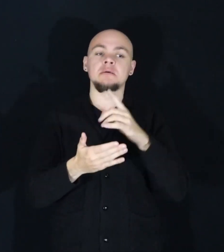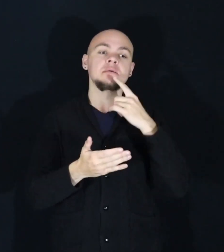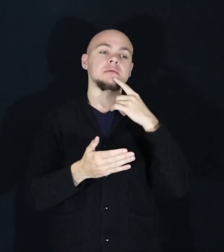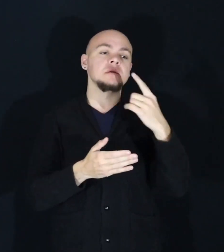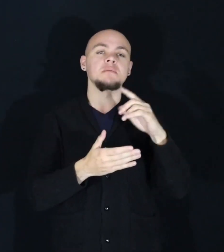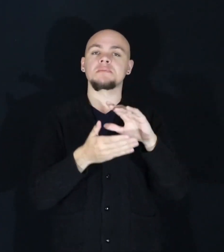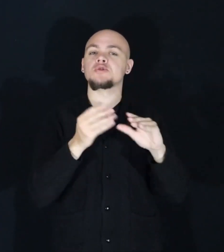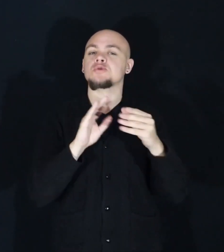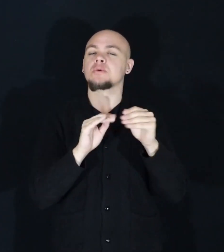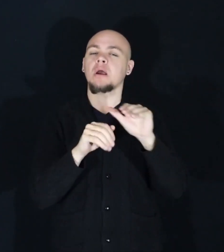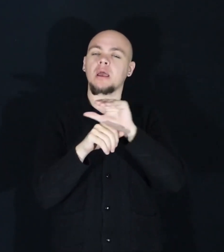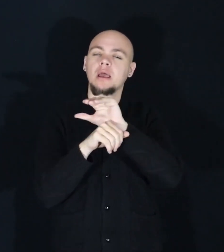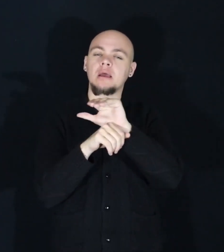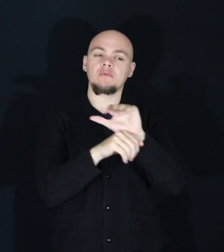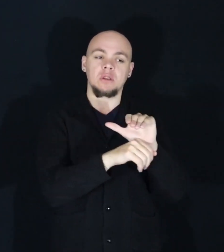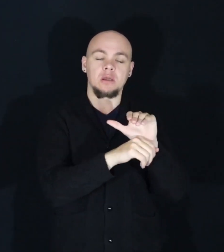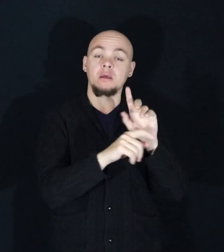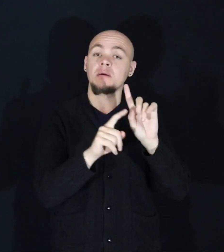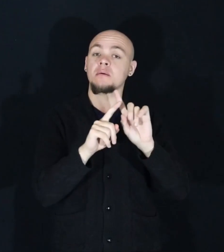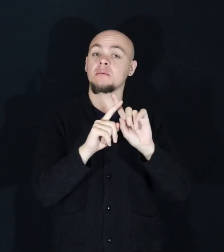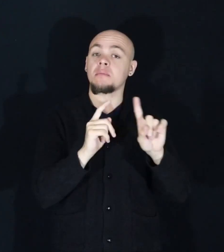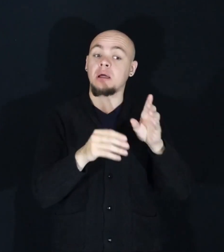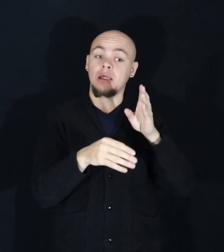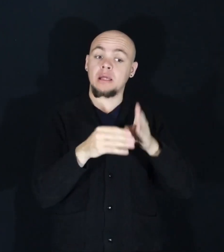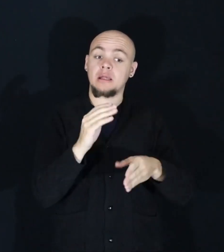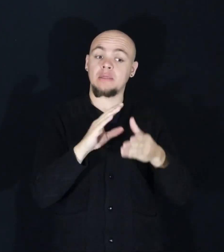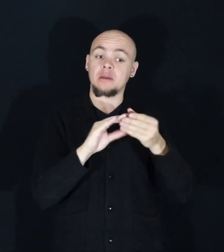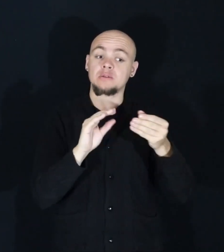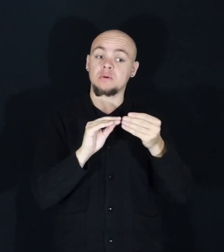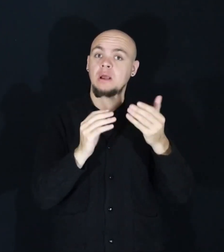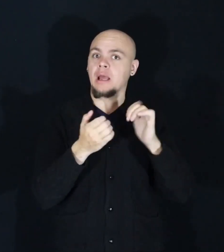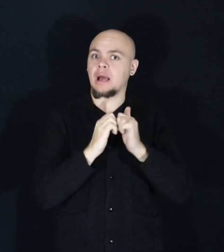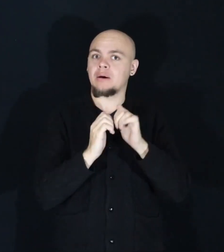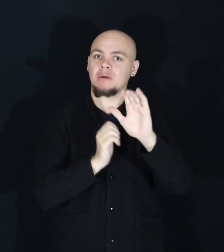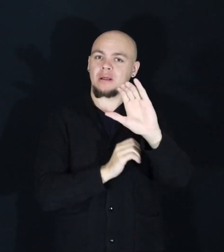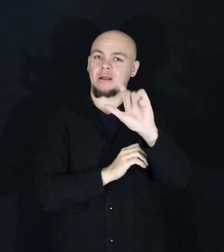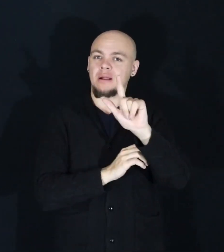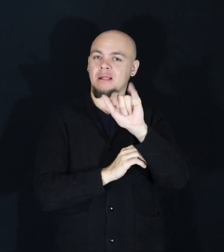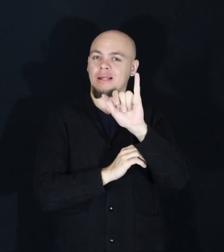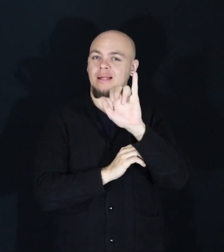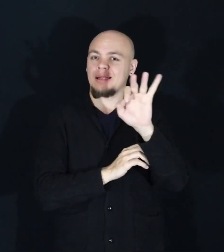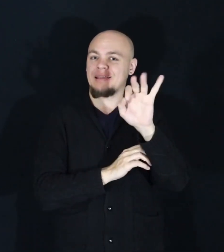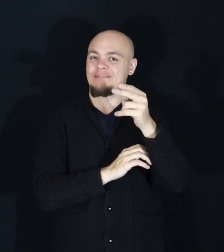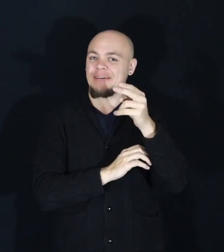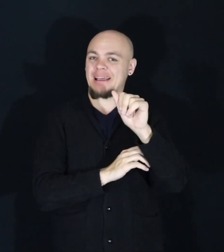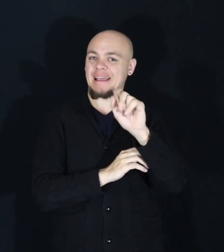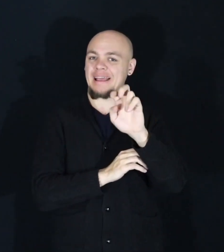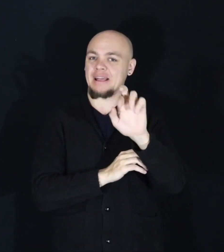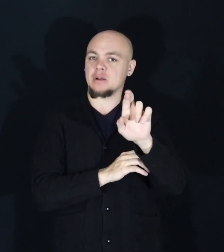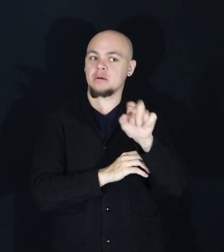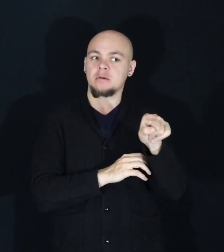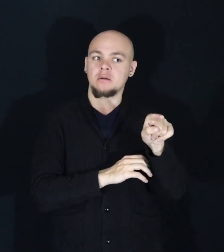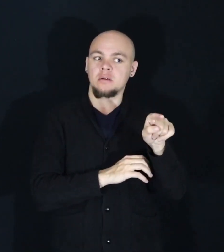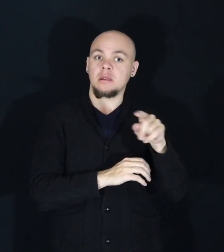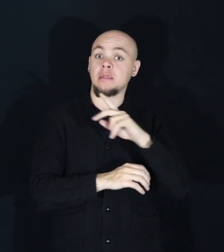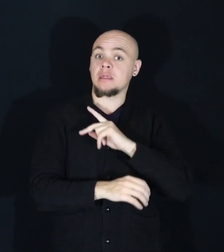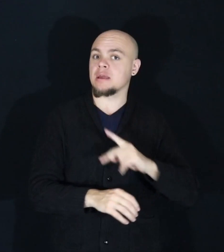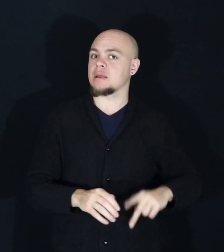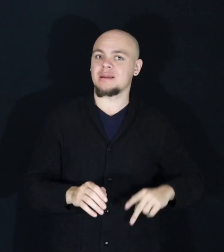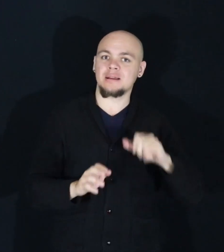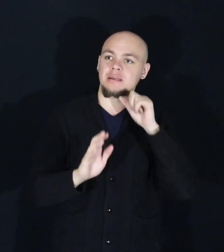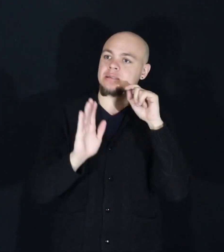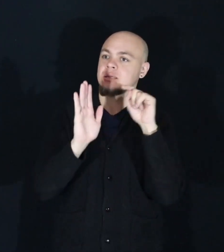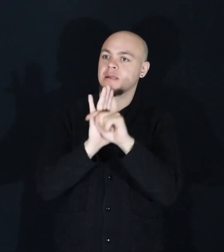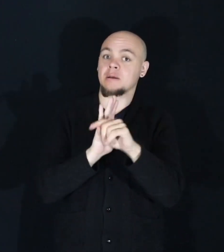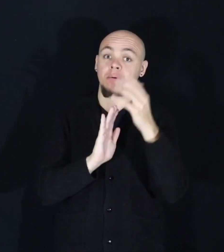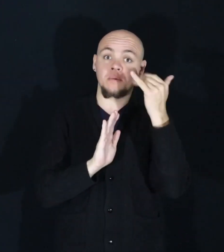night. But she ends the story on a cliffhanger. And so the king, of course, he doesn't kill her because he wants to hear how the story